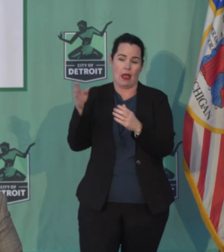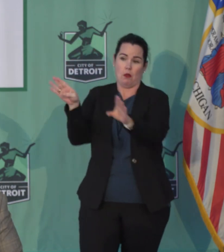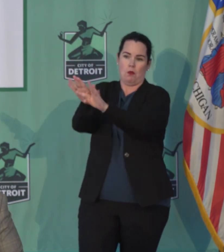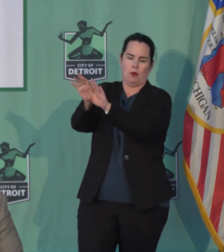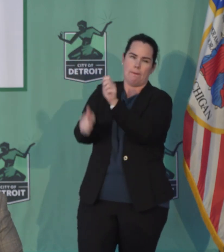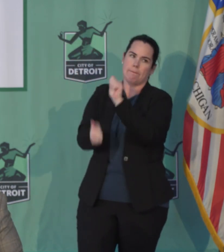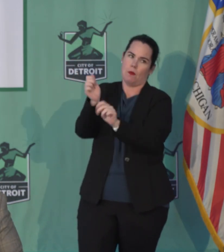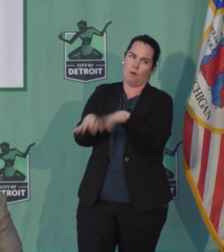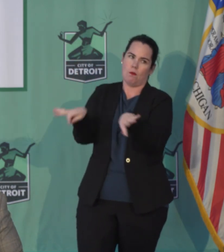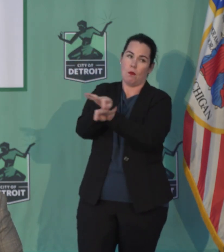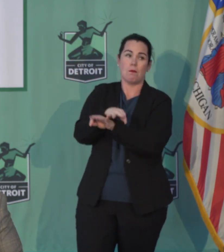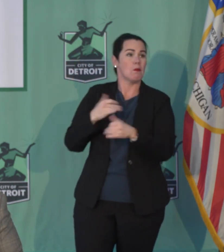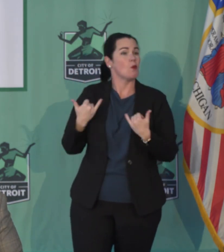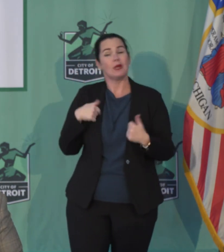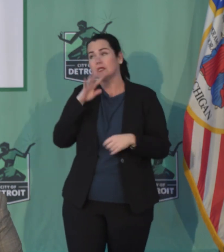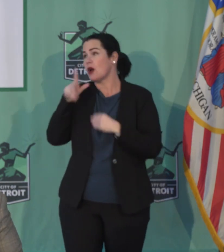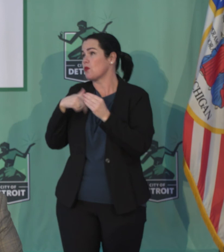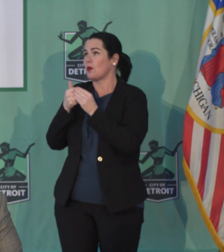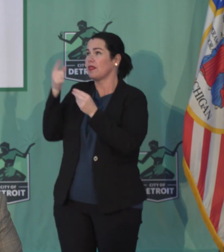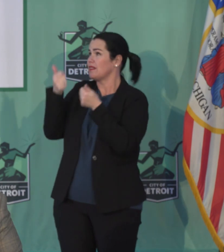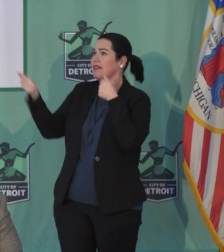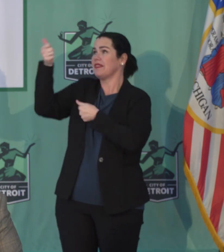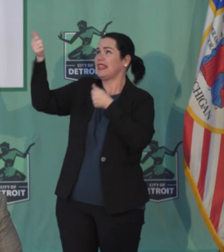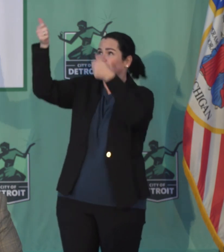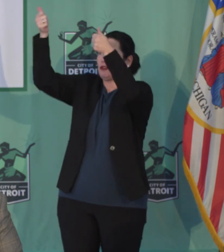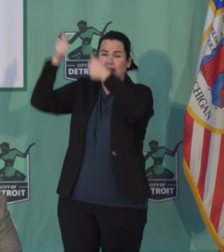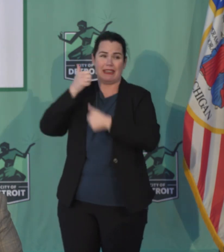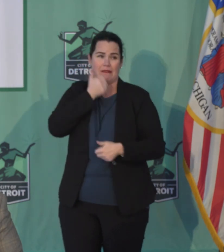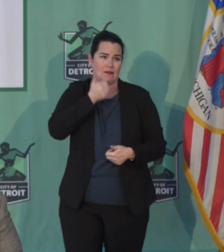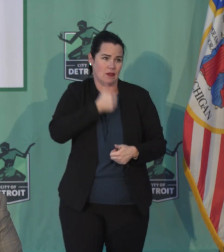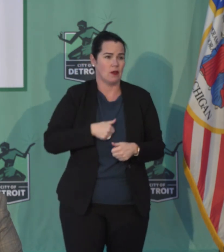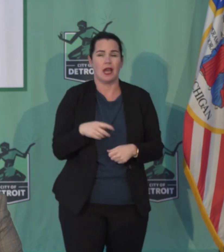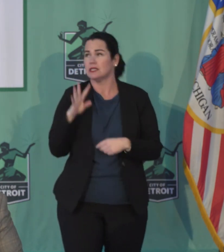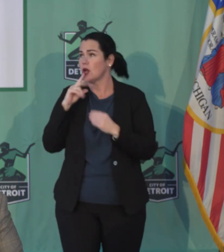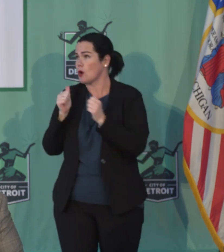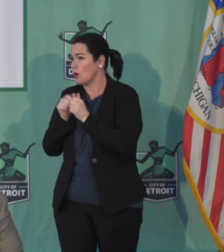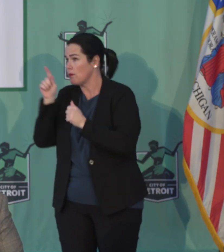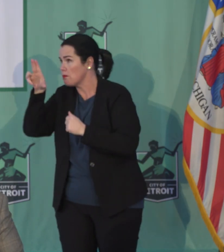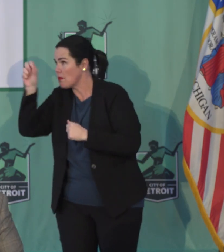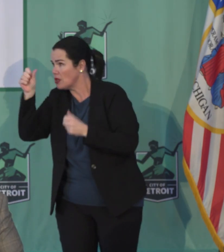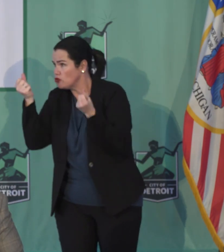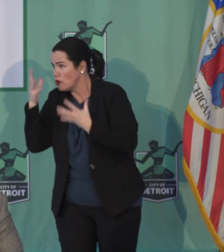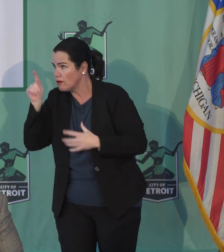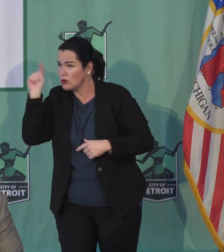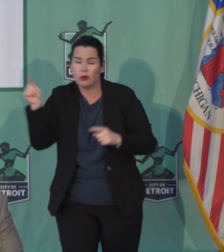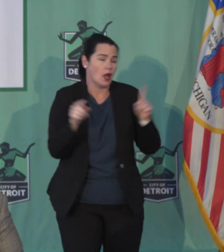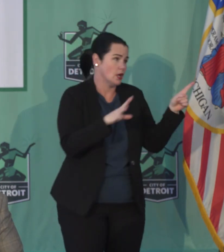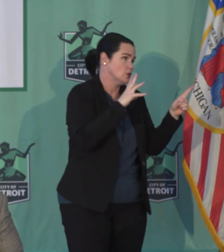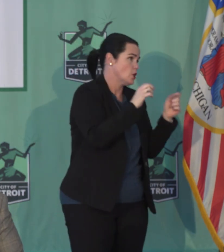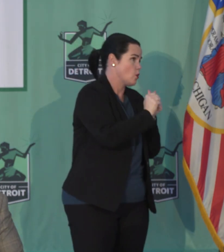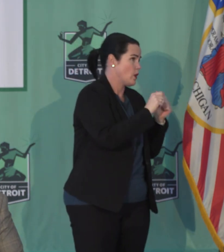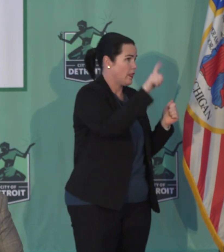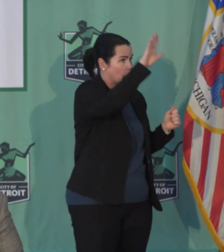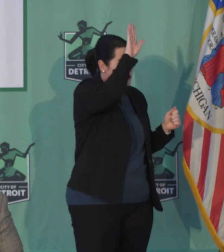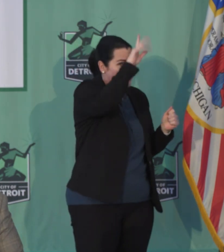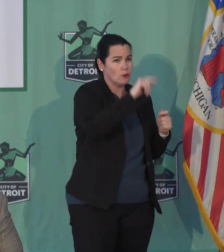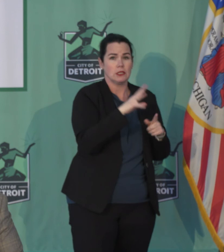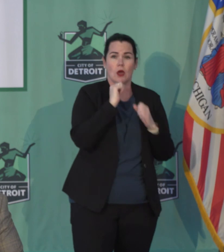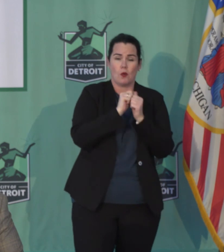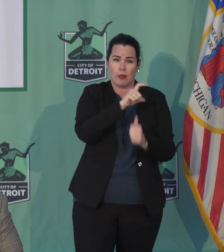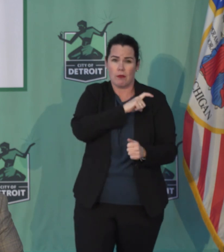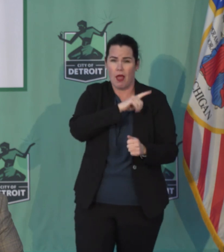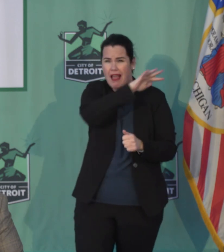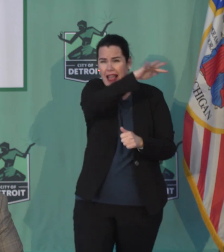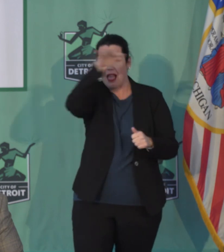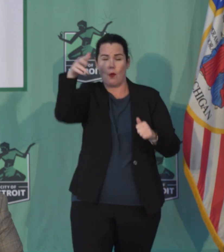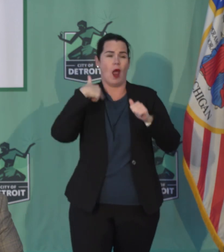talking to the Detroit police officers' leadership and the firefighter and EMT's leadership, we're all talking, we're working